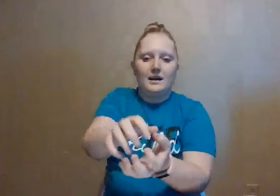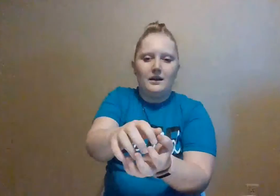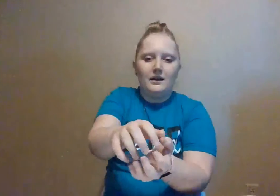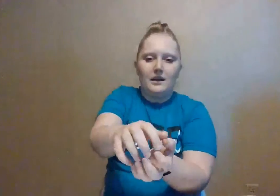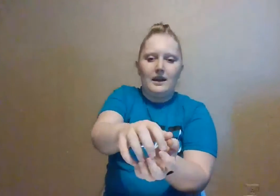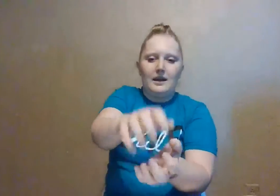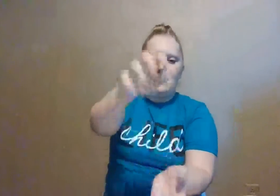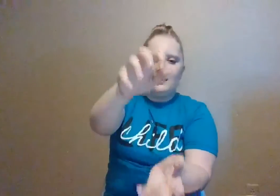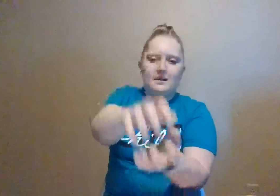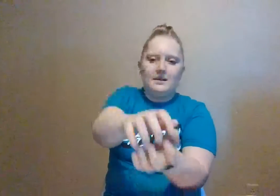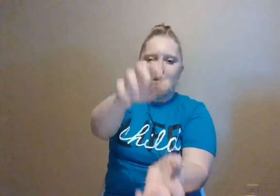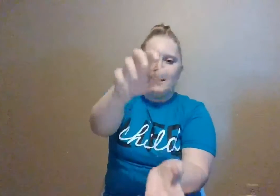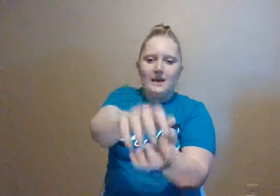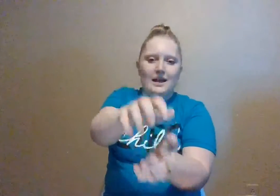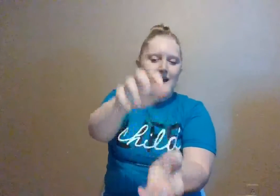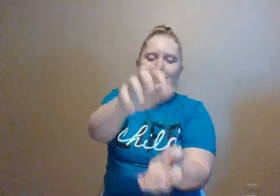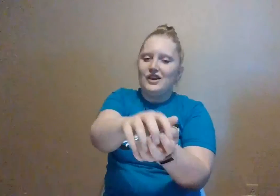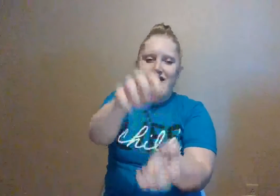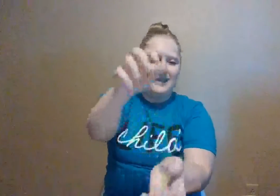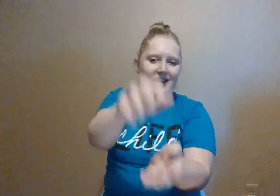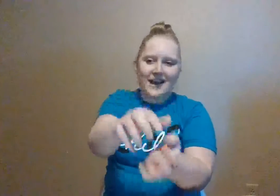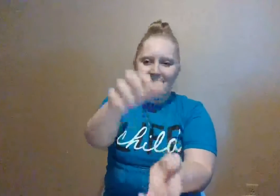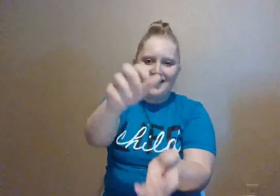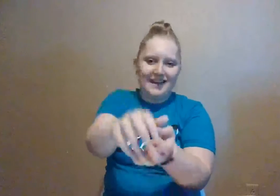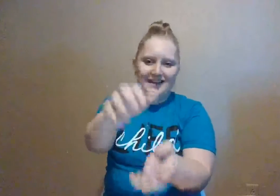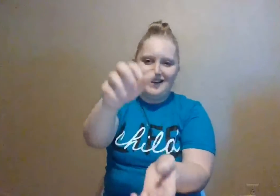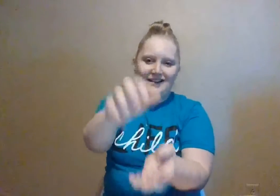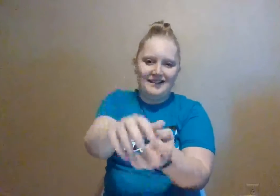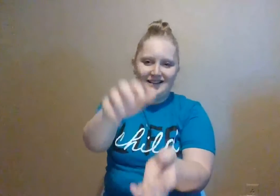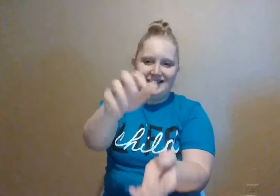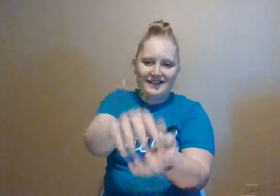Crocodile is just like alligator.